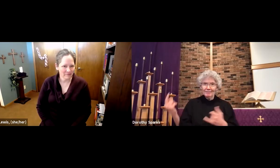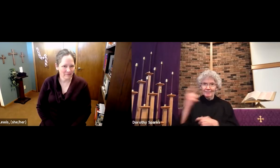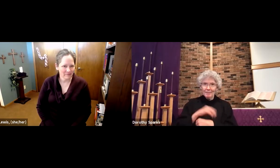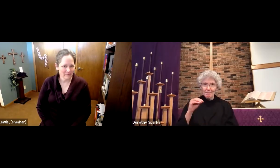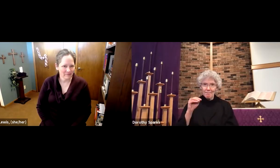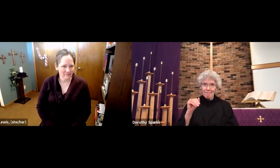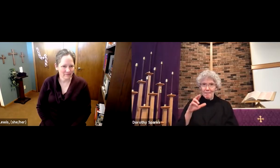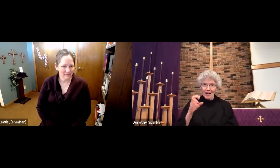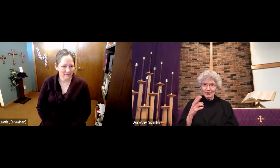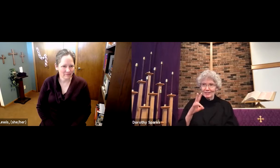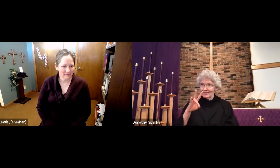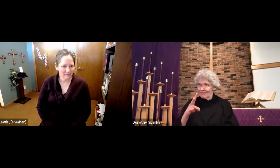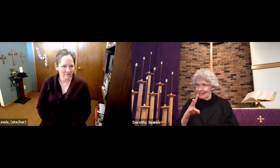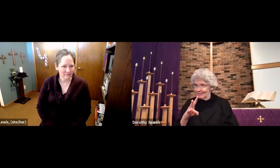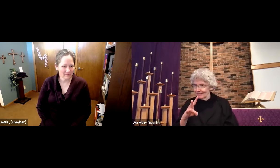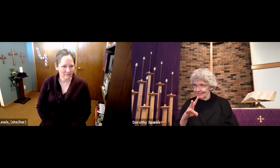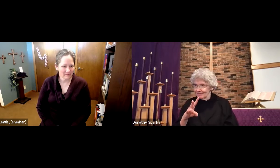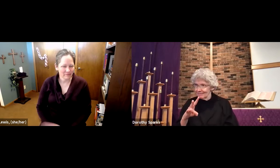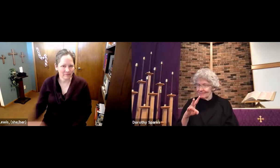Today is Sunday, March 7th.